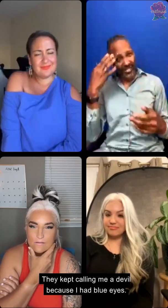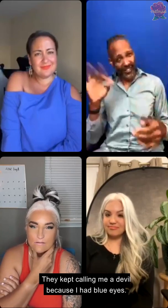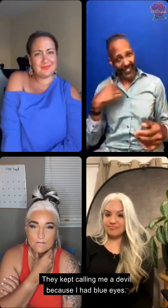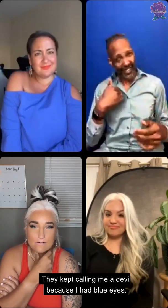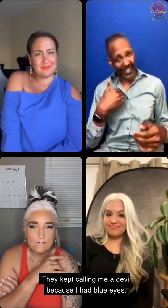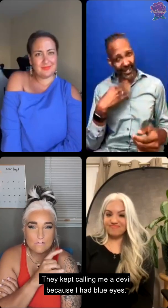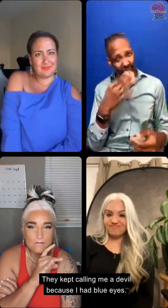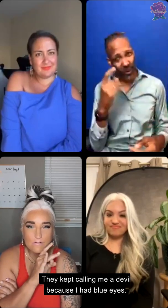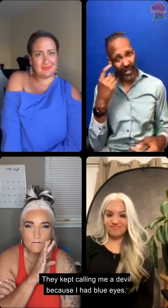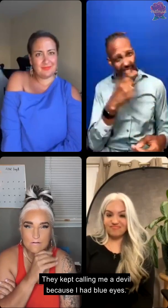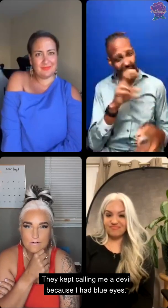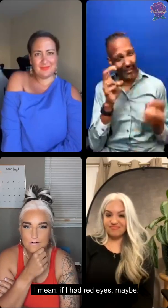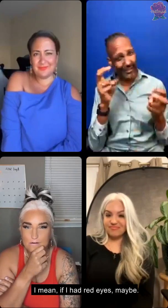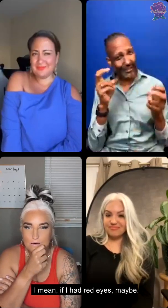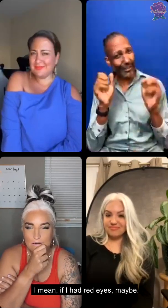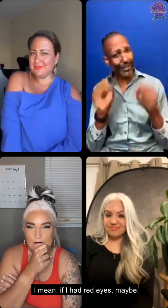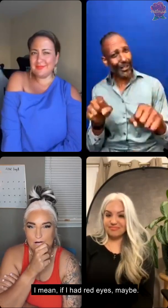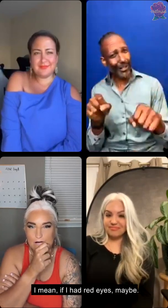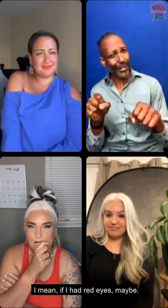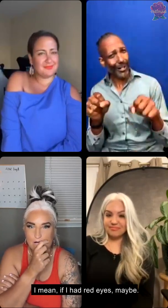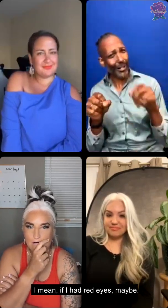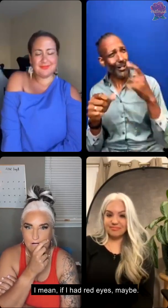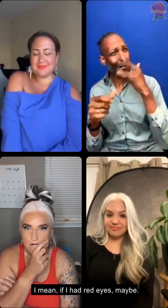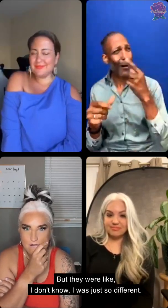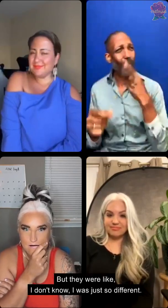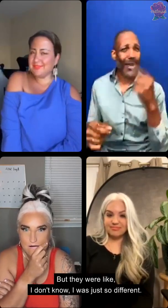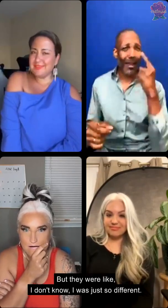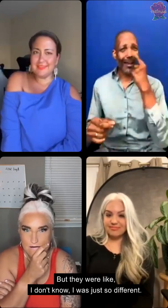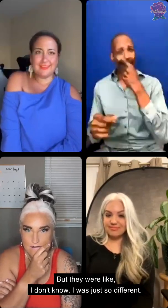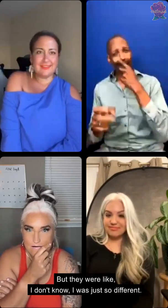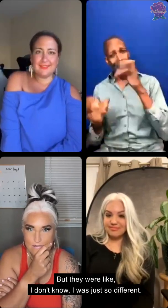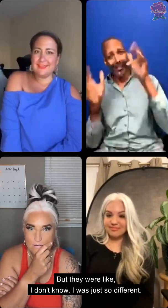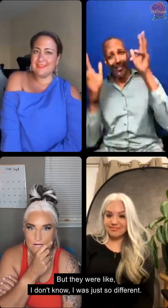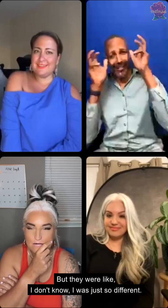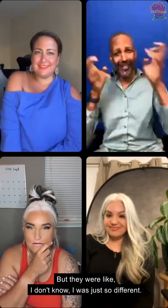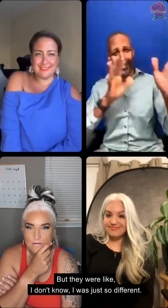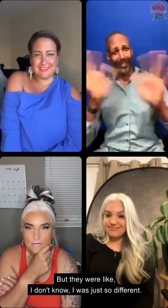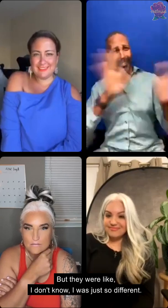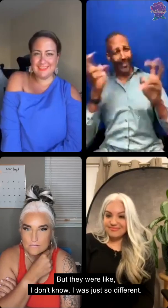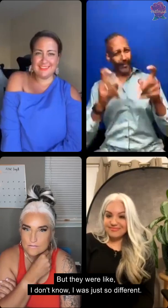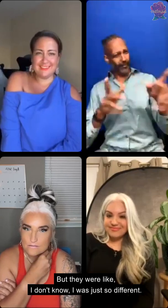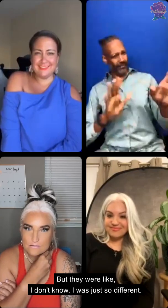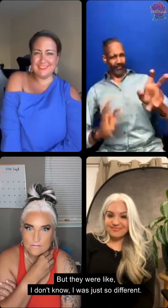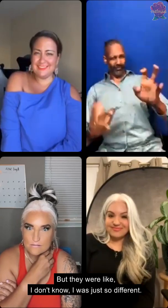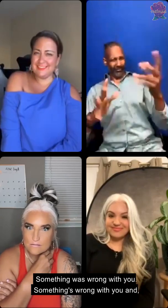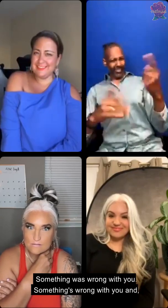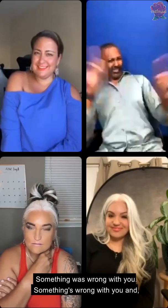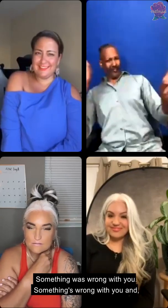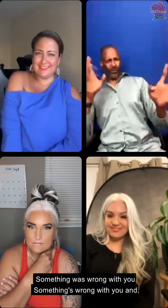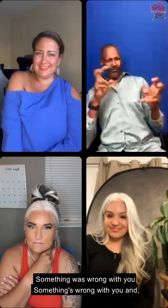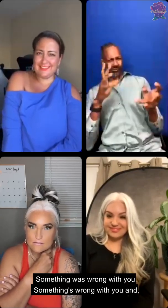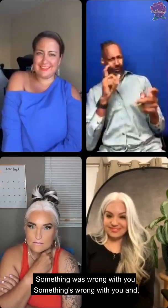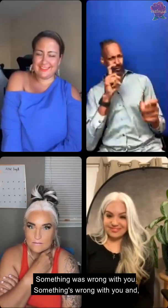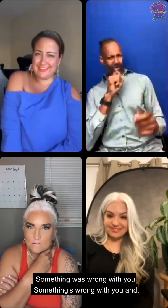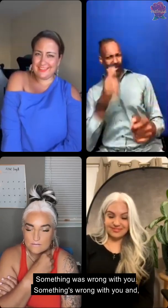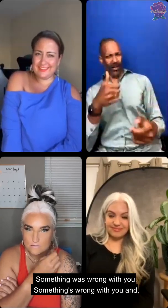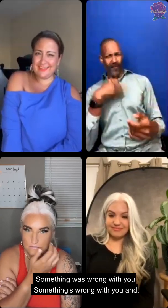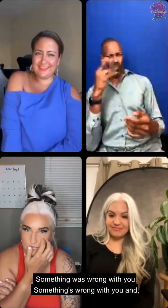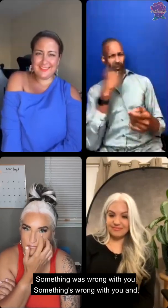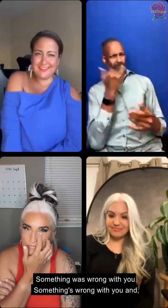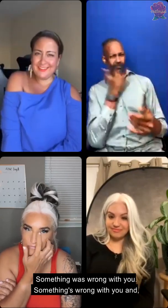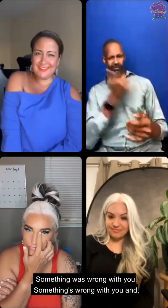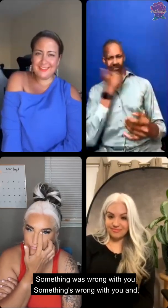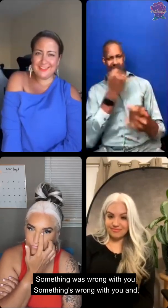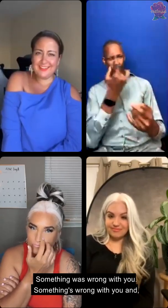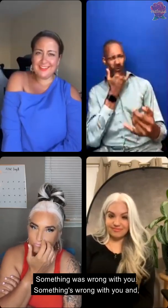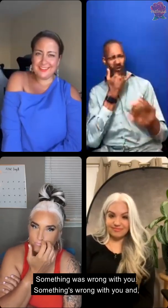devil because I had blue eyes. I mean, if I had red eyes, maybe, but they were like, I don't know. I was just so different. Something was wrong